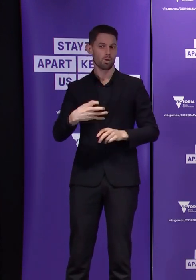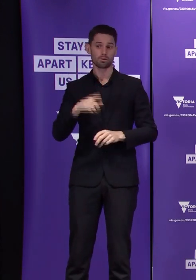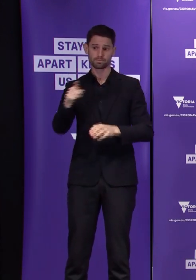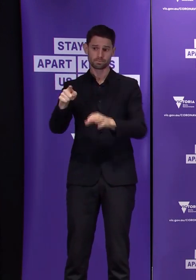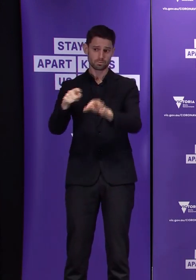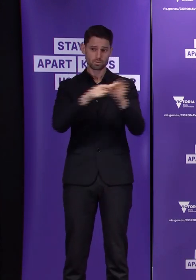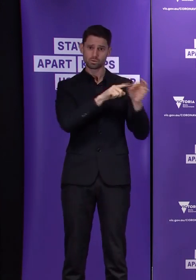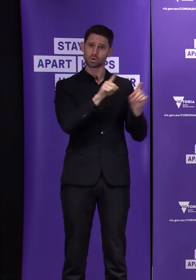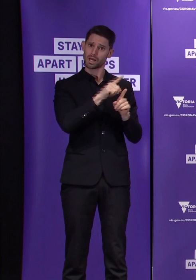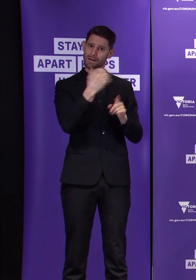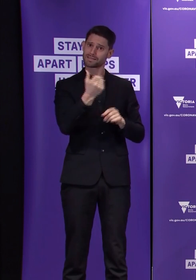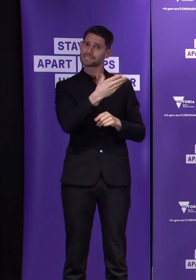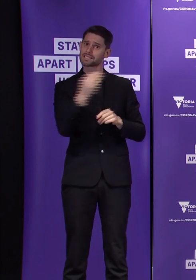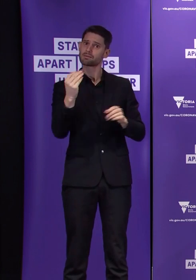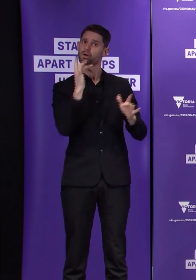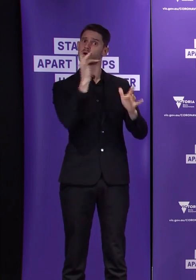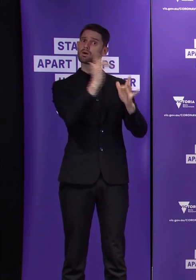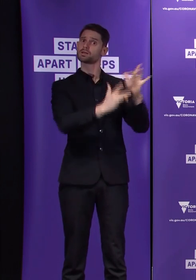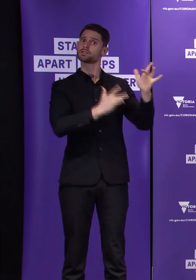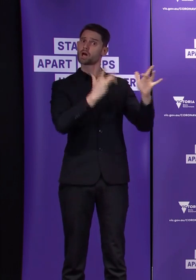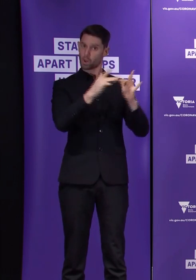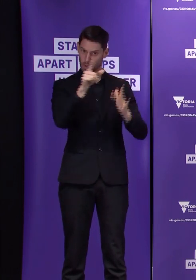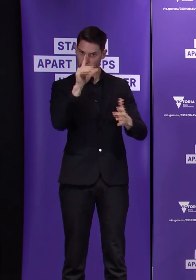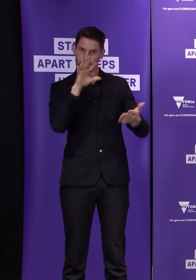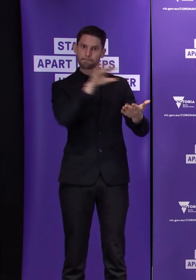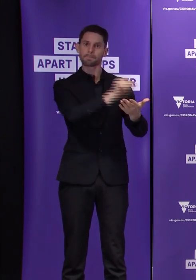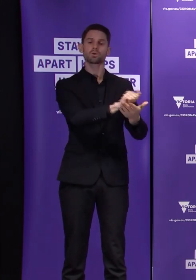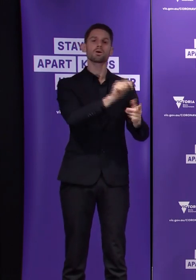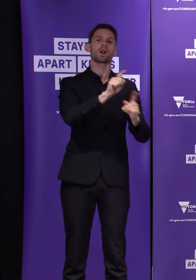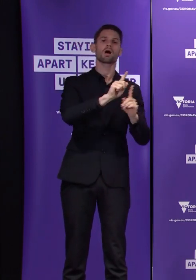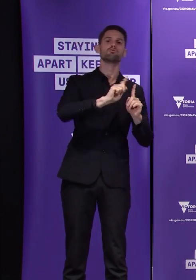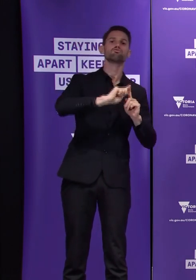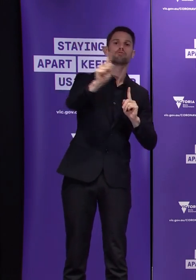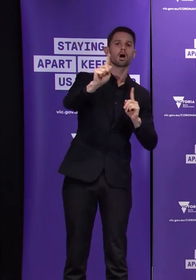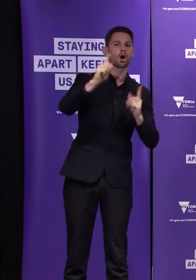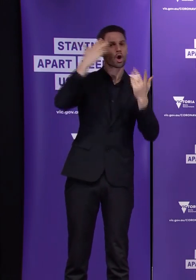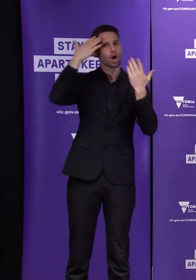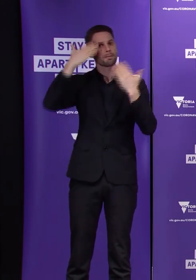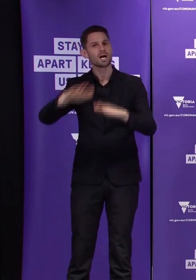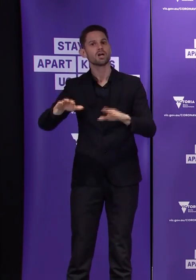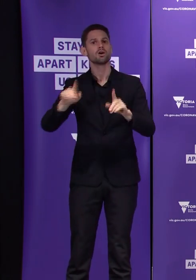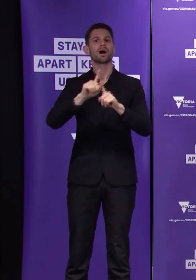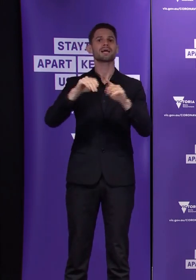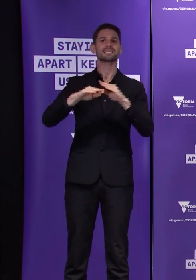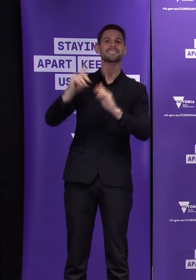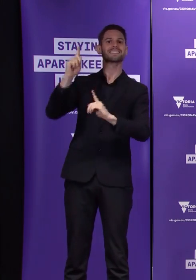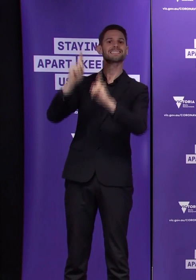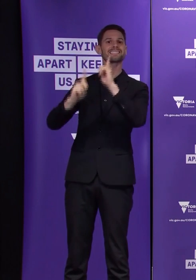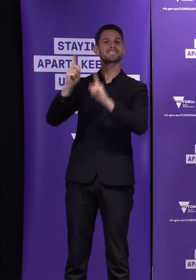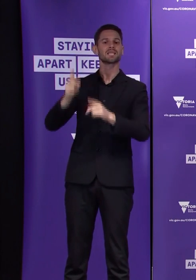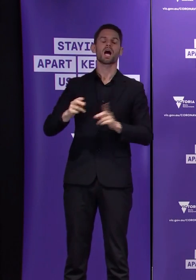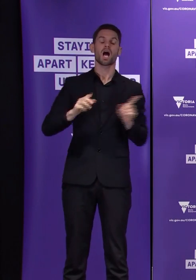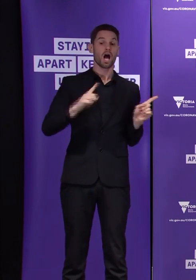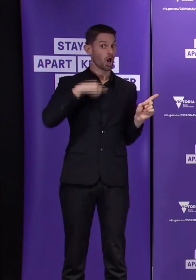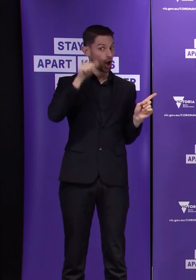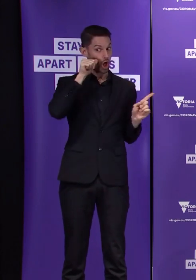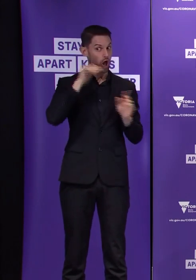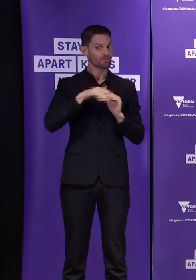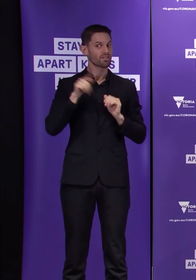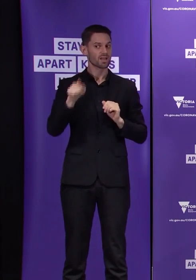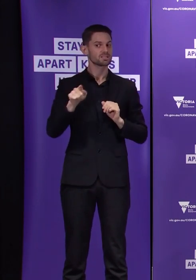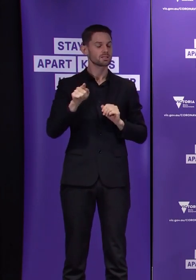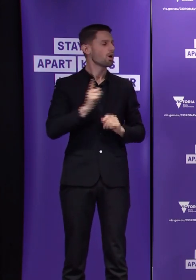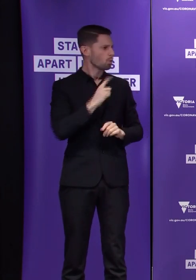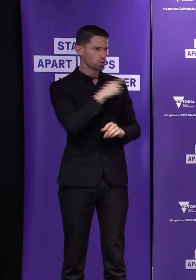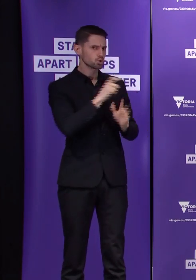short stay accommodation in some of those, I guess, particularly city high-rise I have towers. seen that, and I think we're well and truly onto that issue. What are you doing